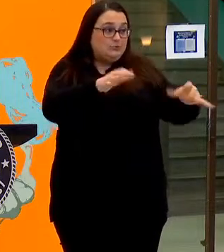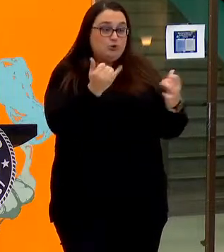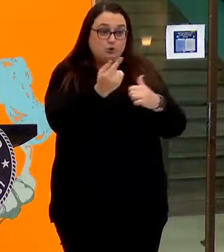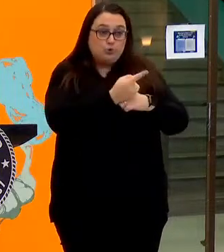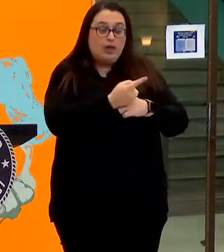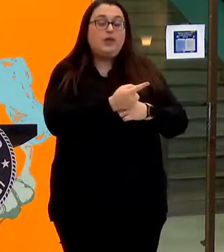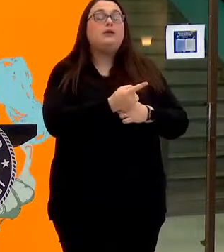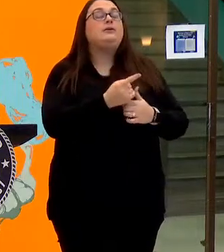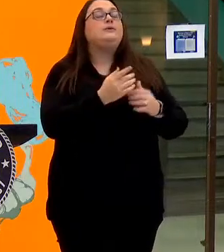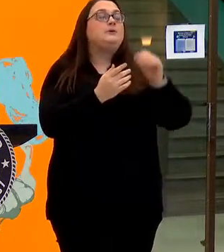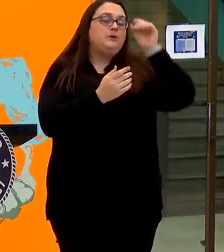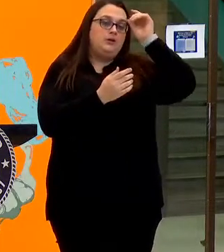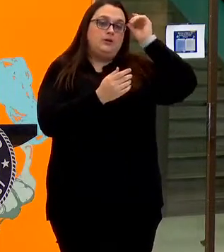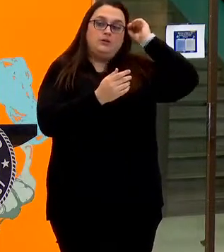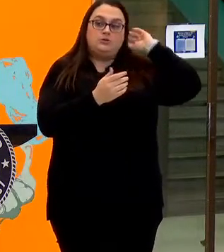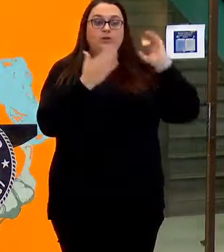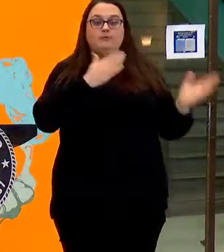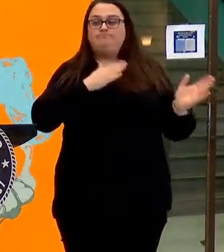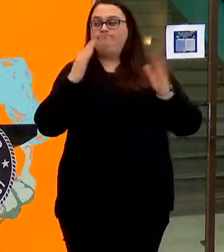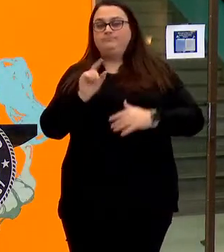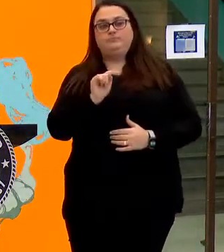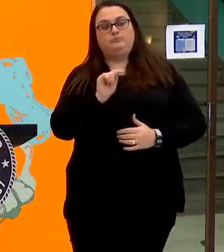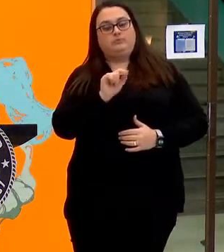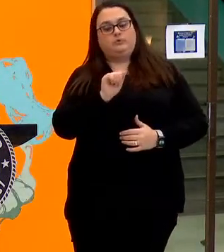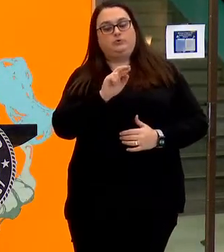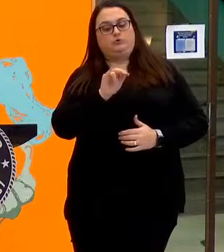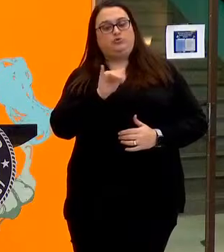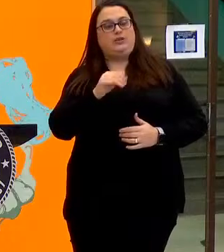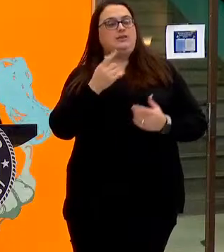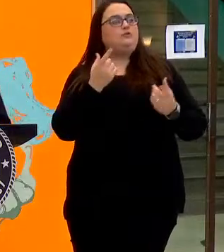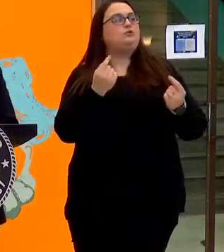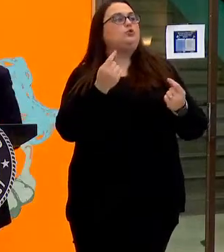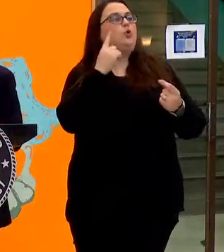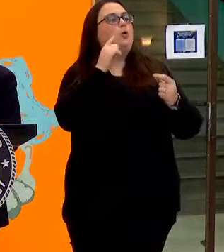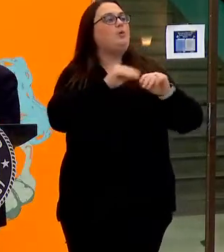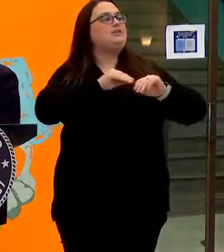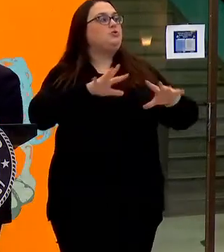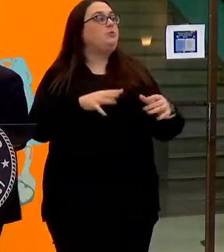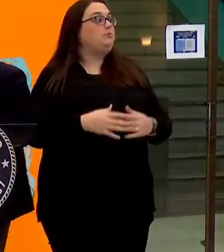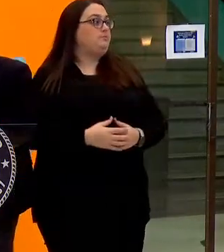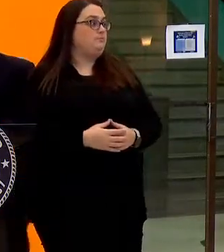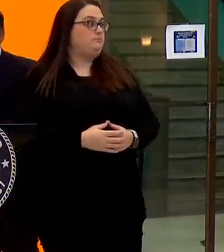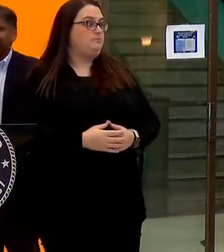today. So again, I'll hand off to Tracy to give you an update of what we're doing to distribute water out in the community.